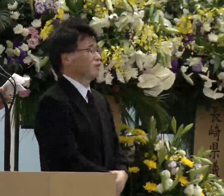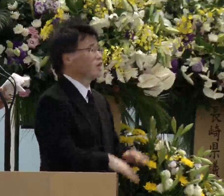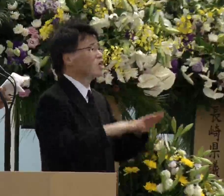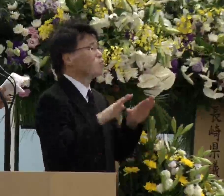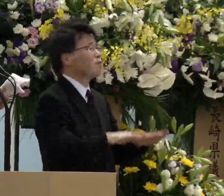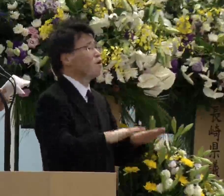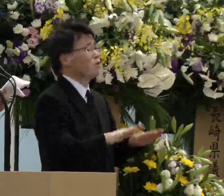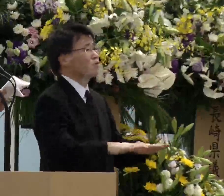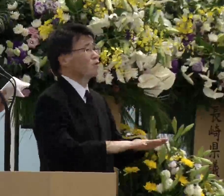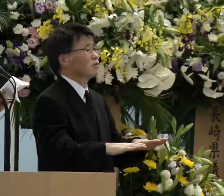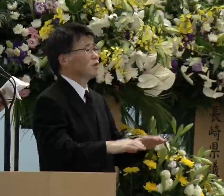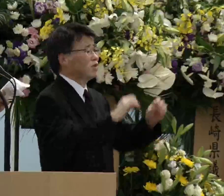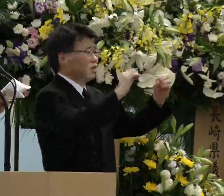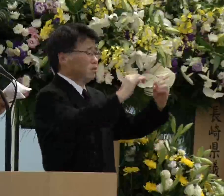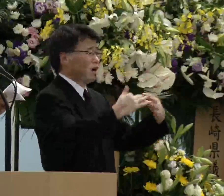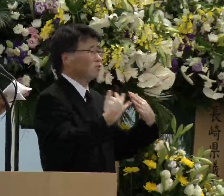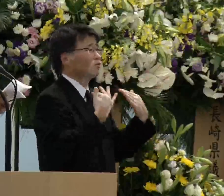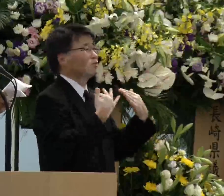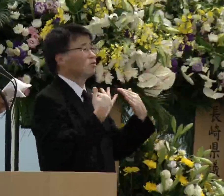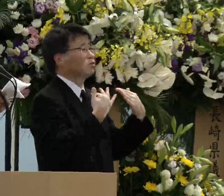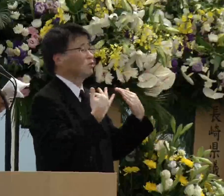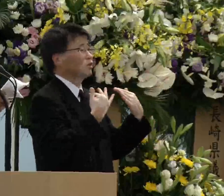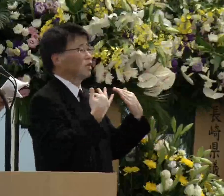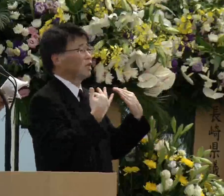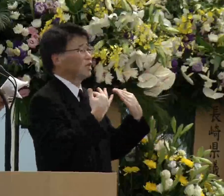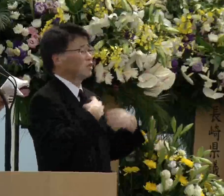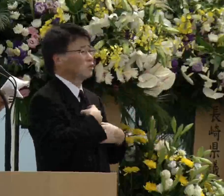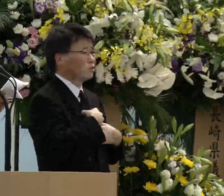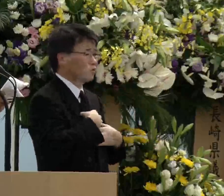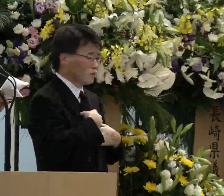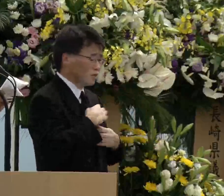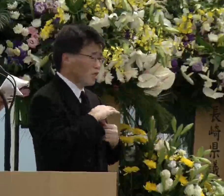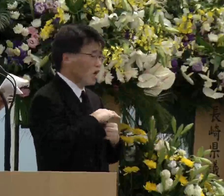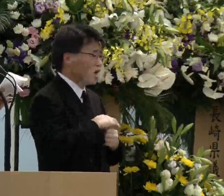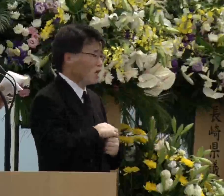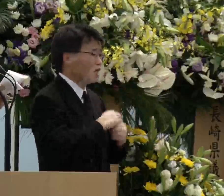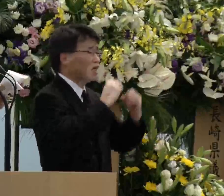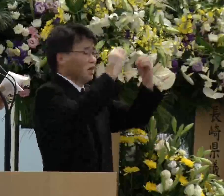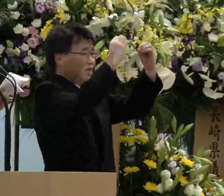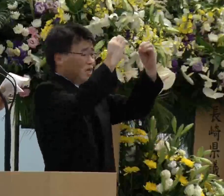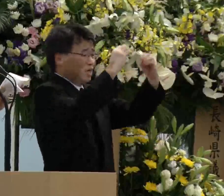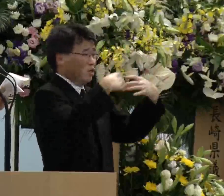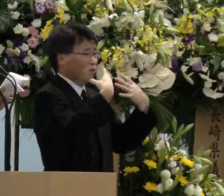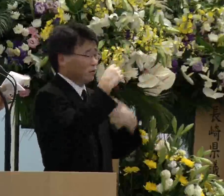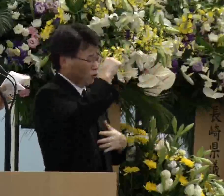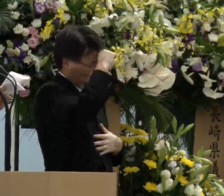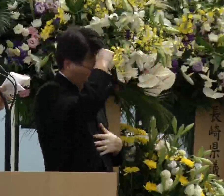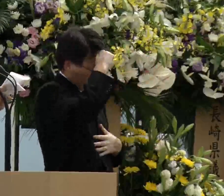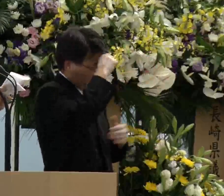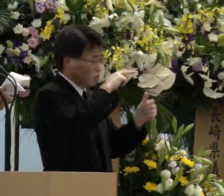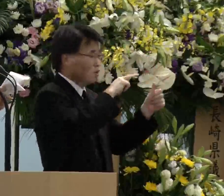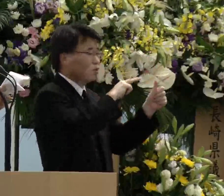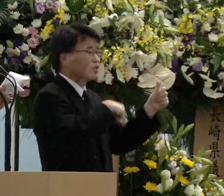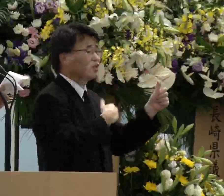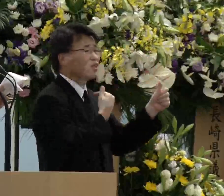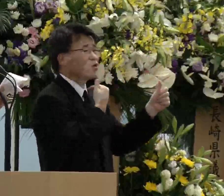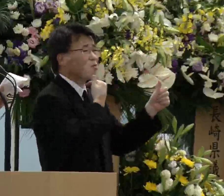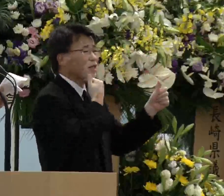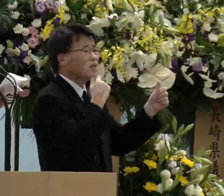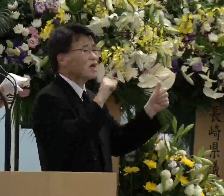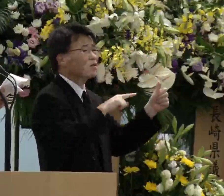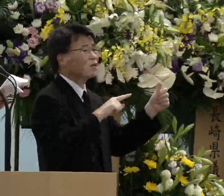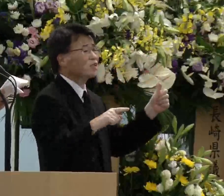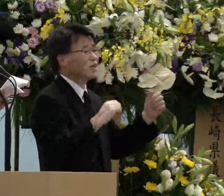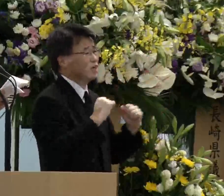weapons. There are individuals who are still waiting in pain and suffering to be recognized